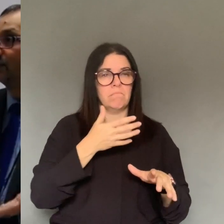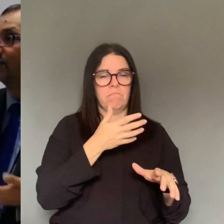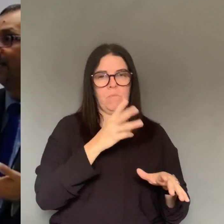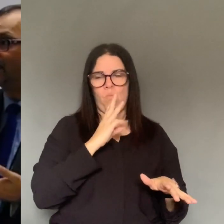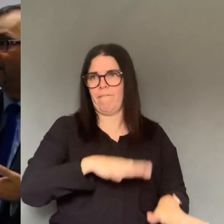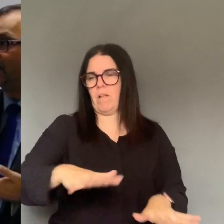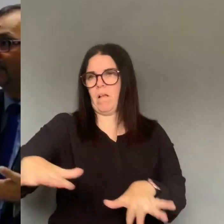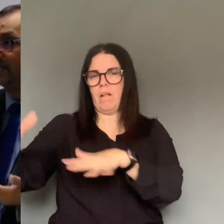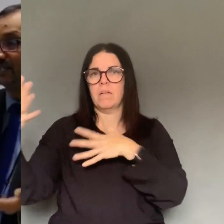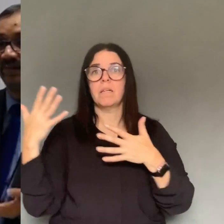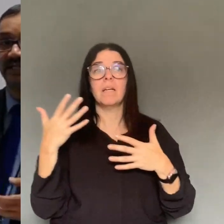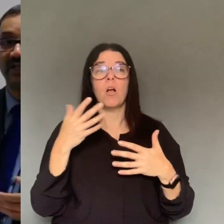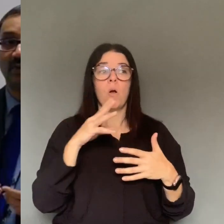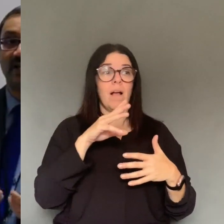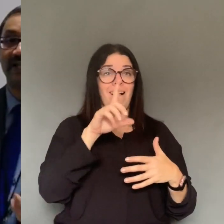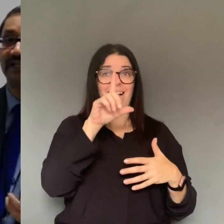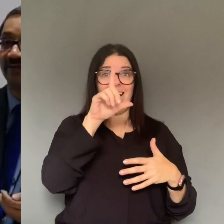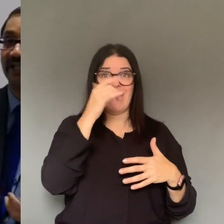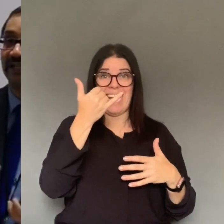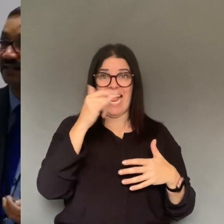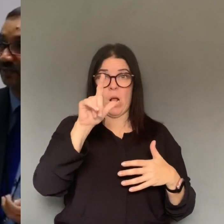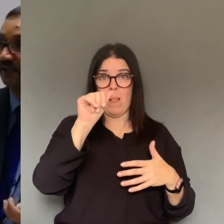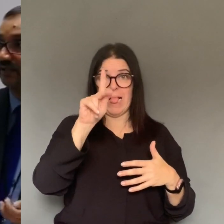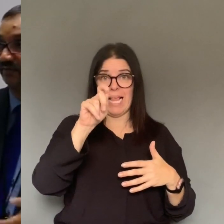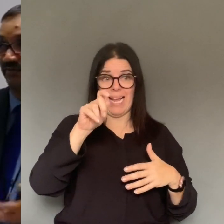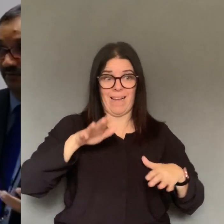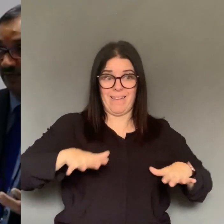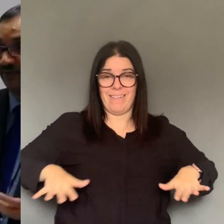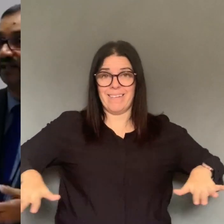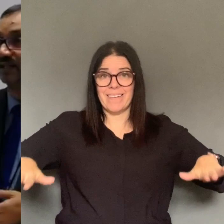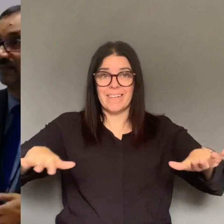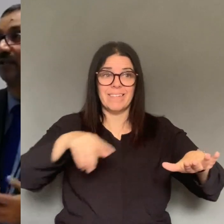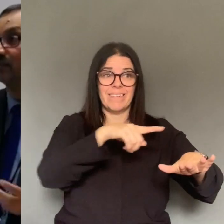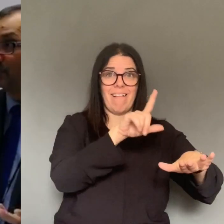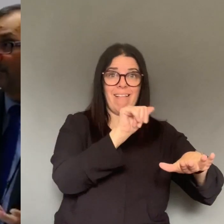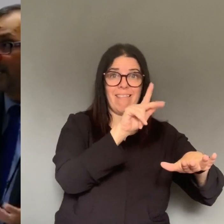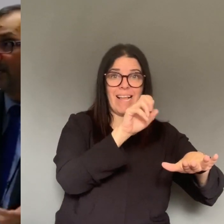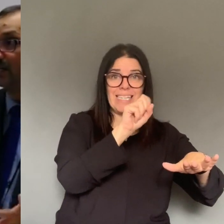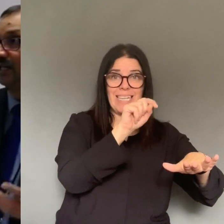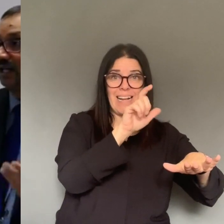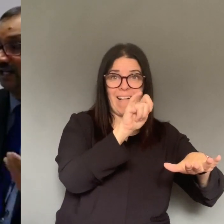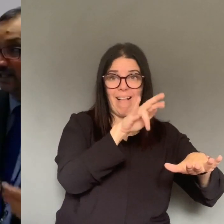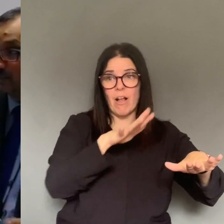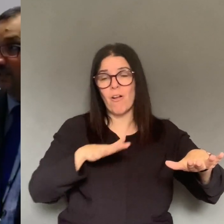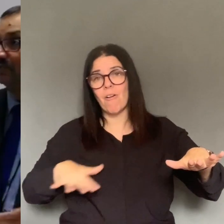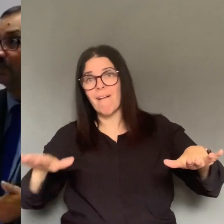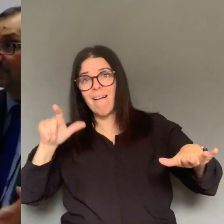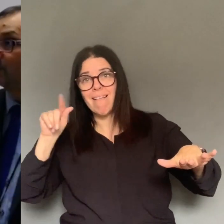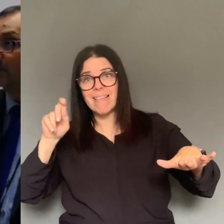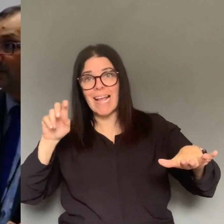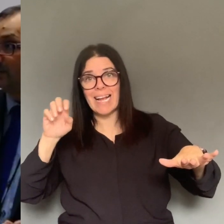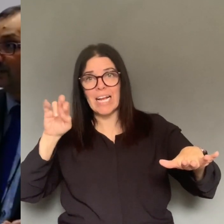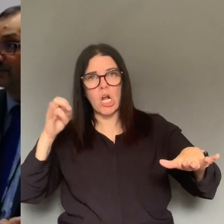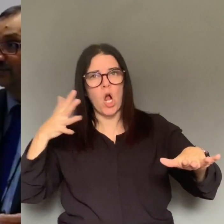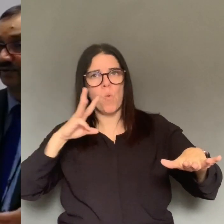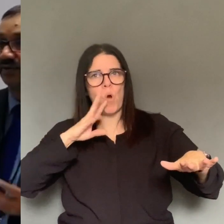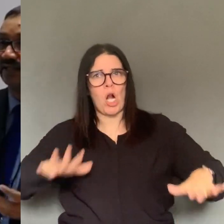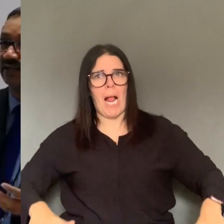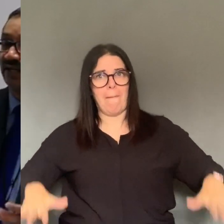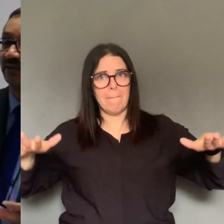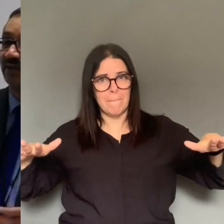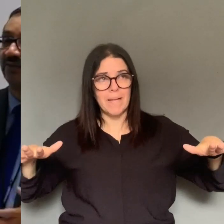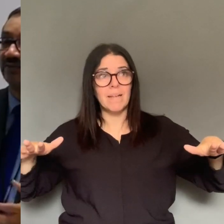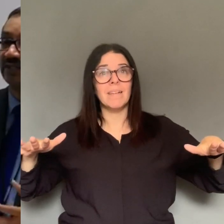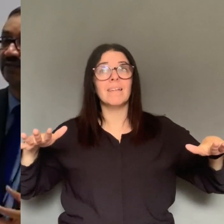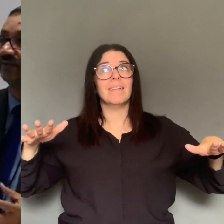water to go anywhere. And depending on what is coming in the spring, which we can expect more rain, and then where will this water go? So it's